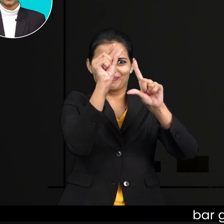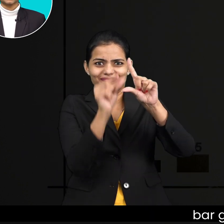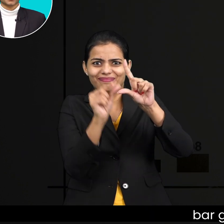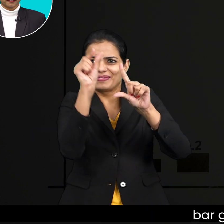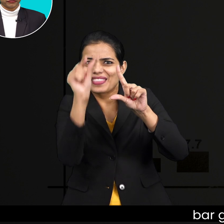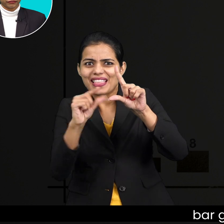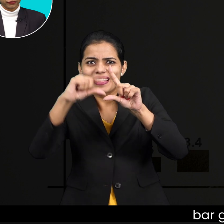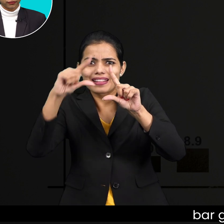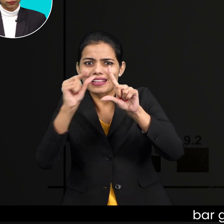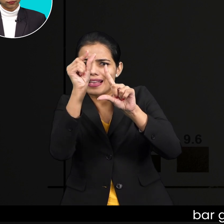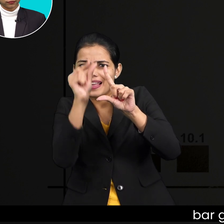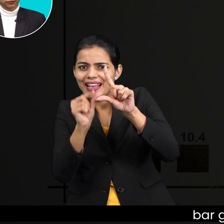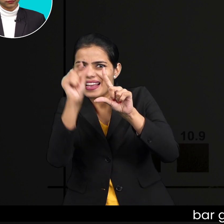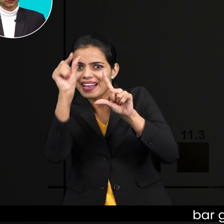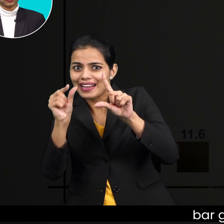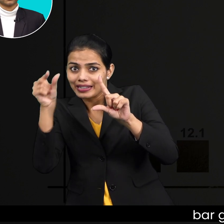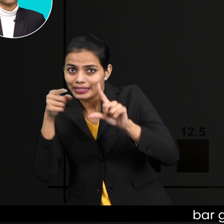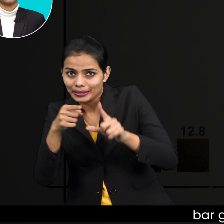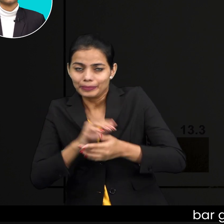Bar graph.